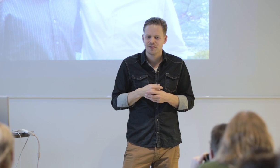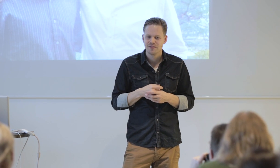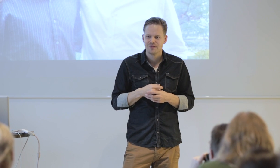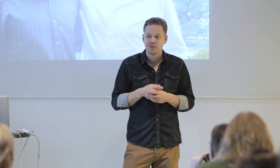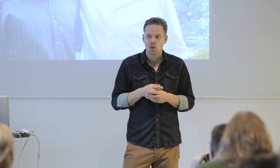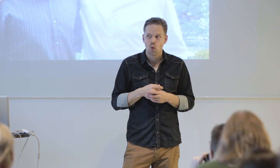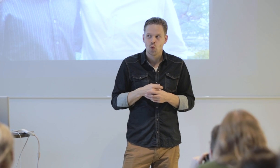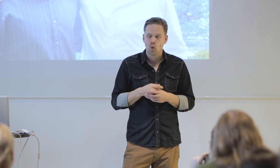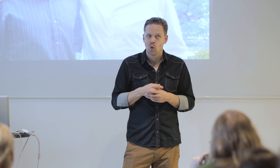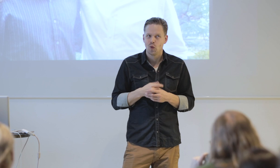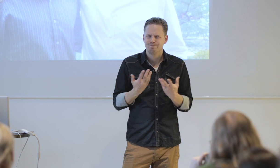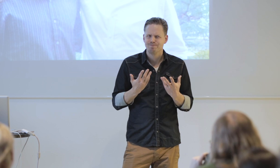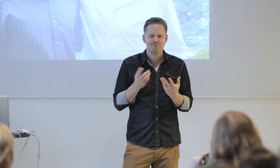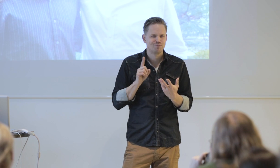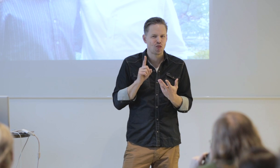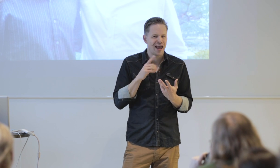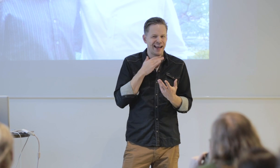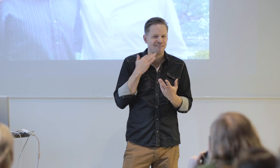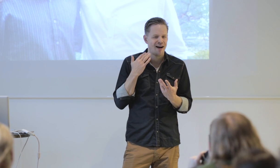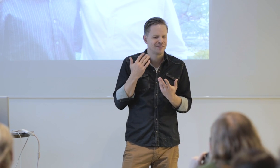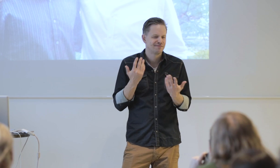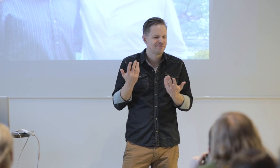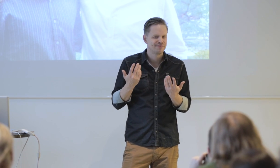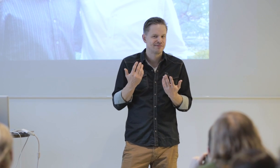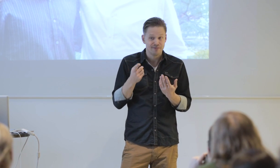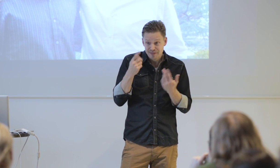want? And I was like, well, something nice, maybe.